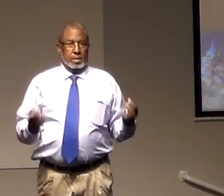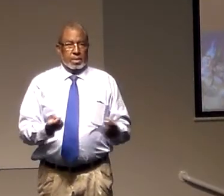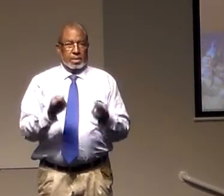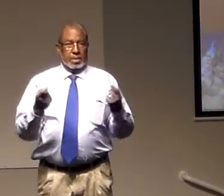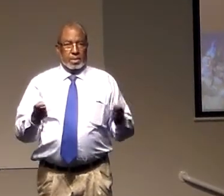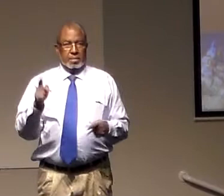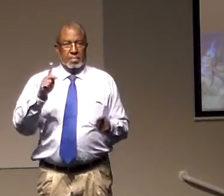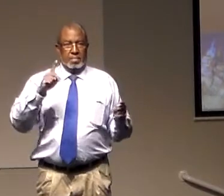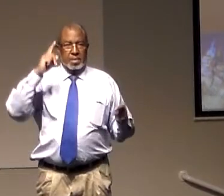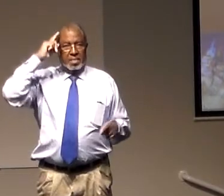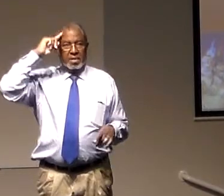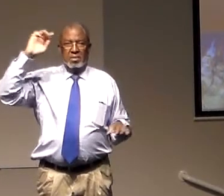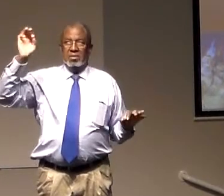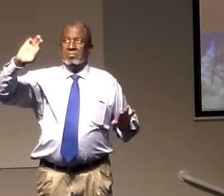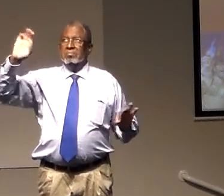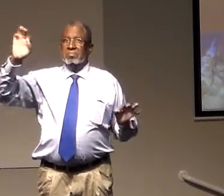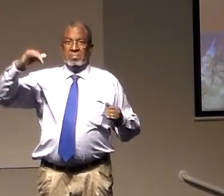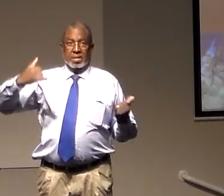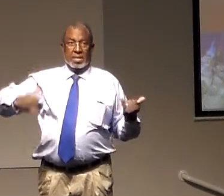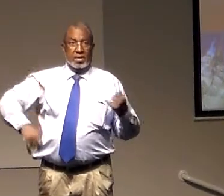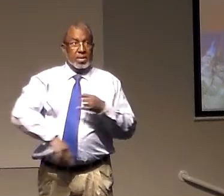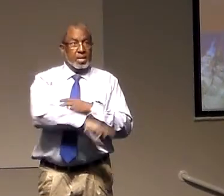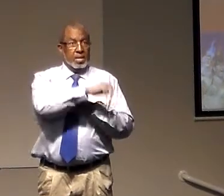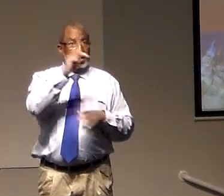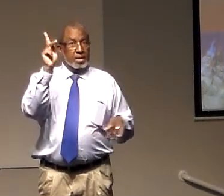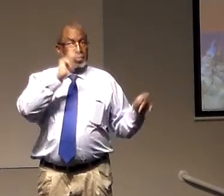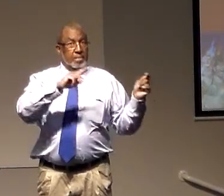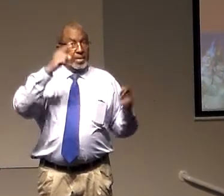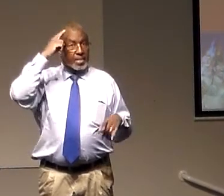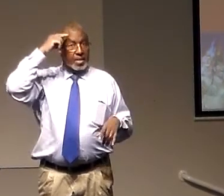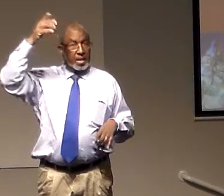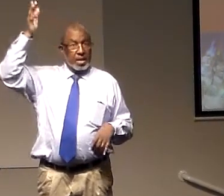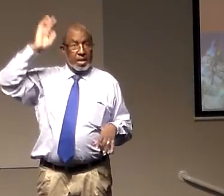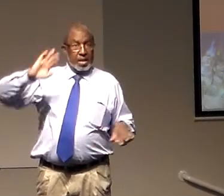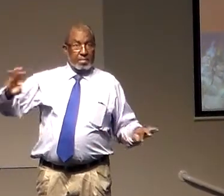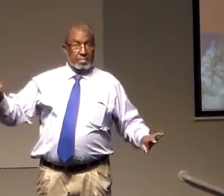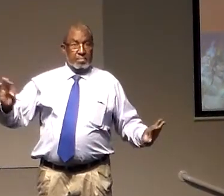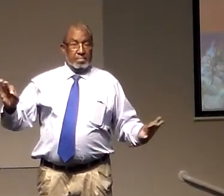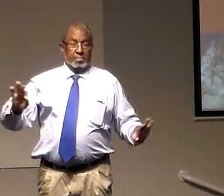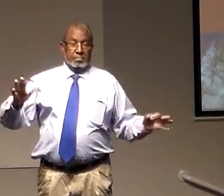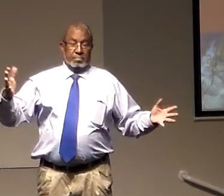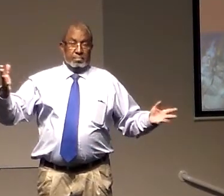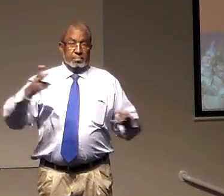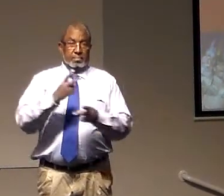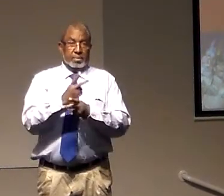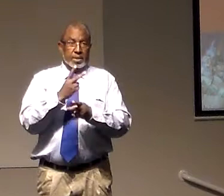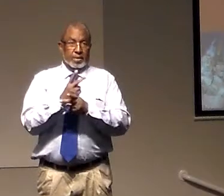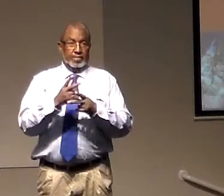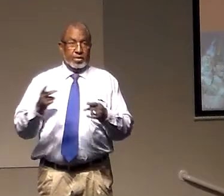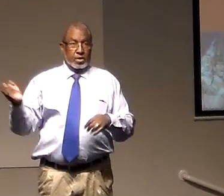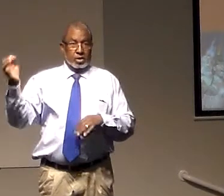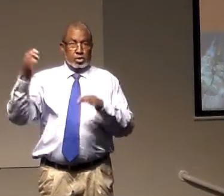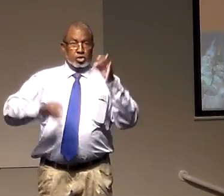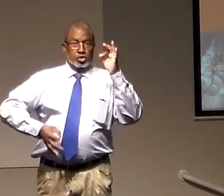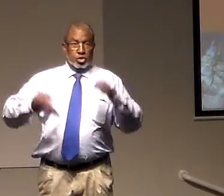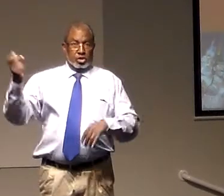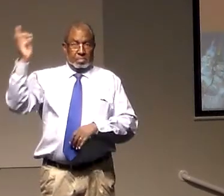they were full of sin. But now, people think God is nothing. Uh-oh, be